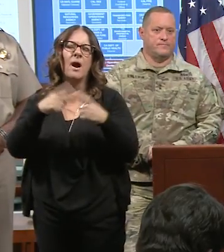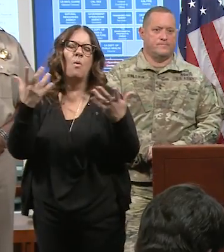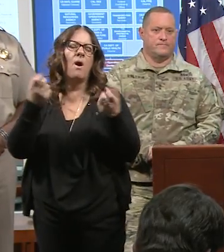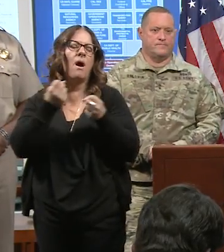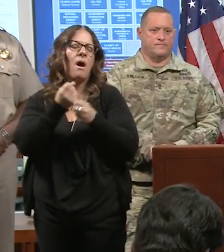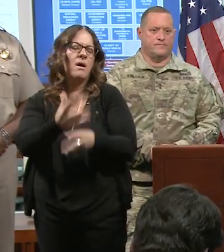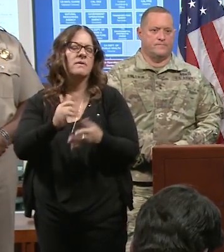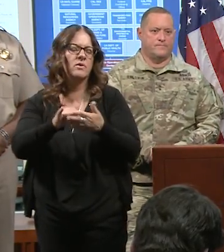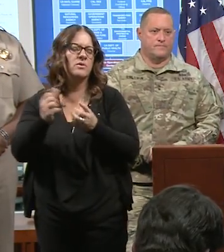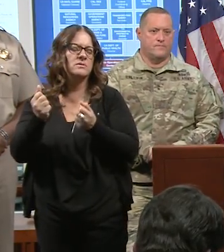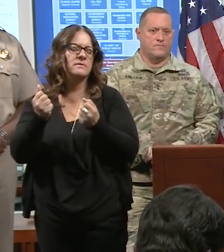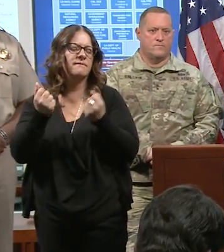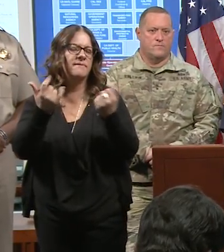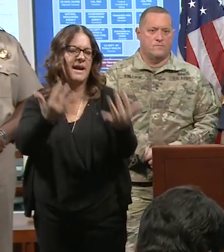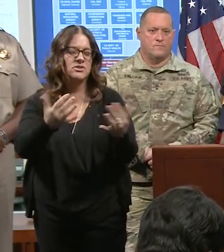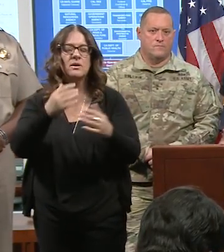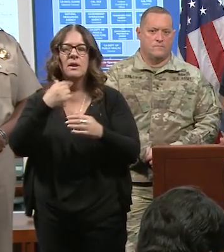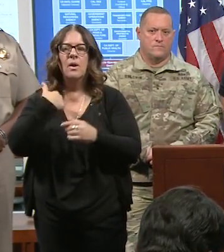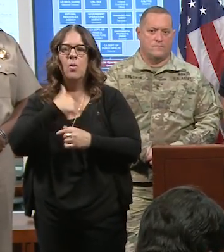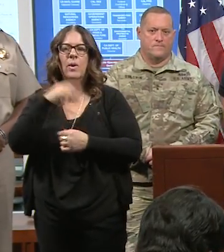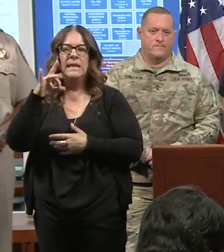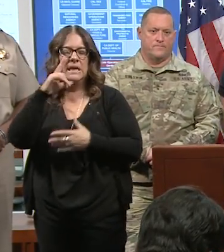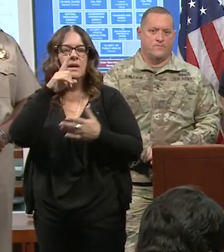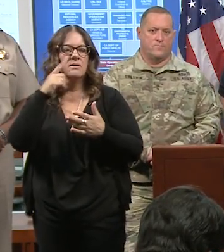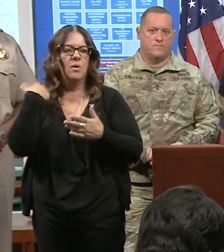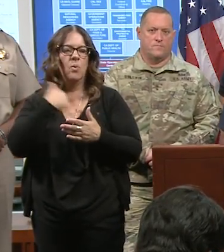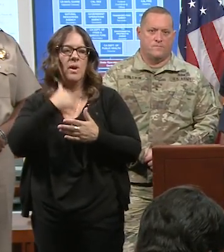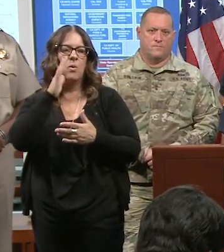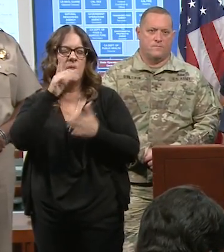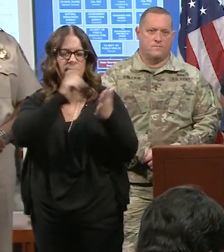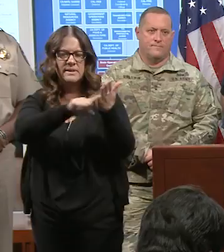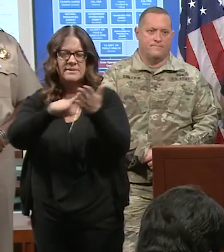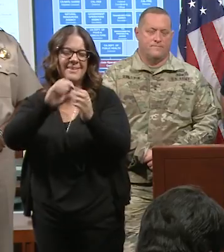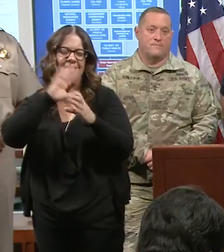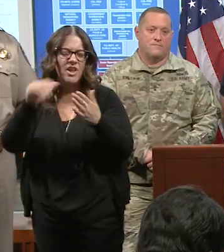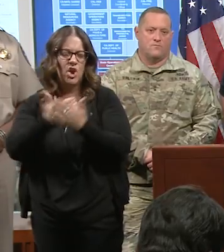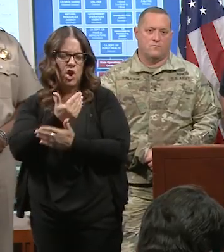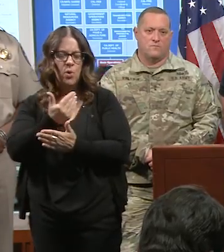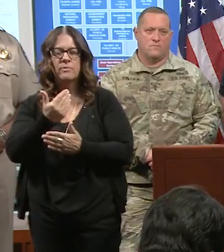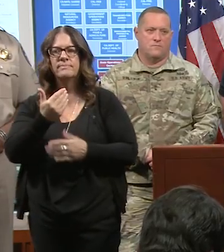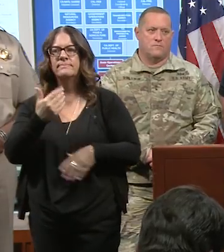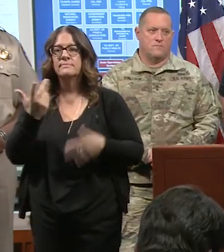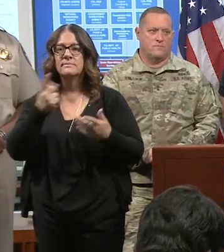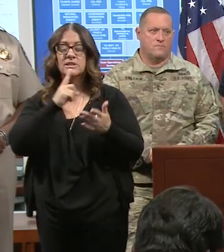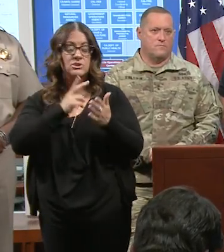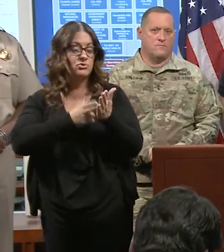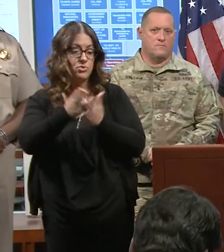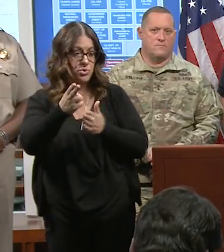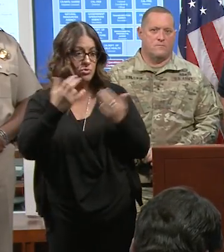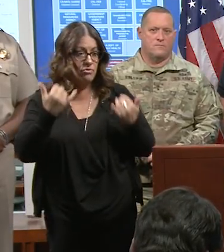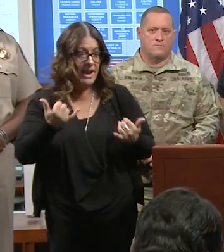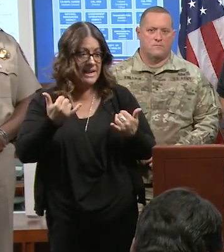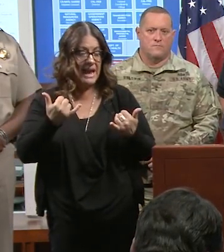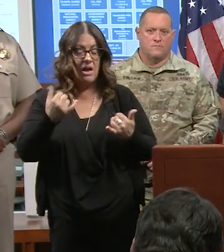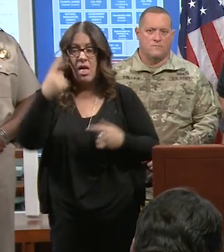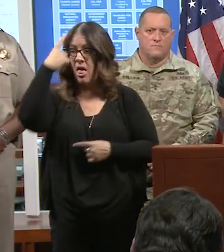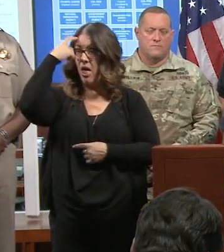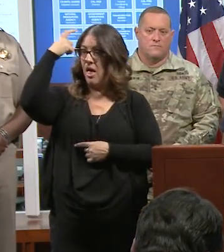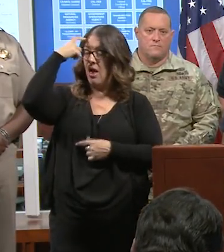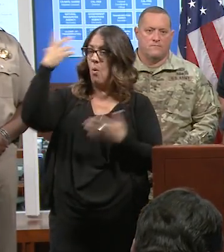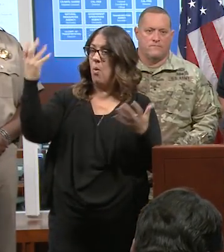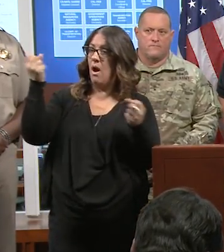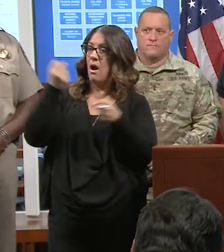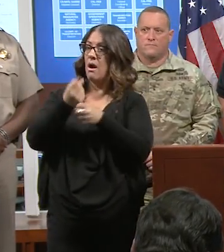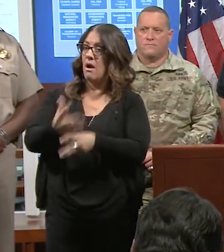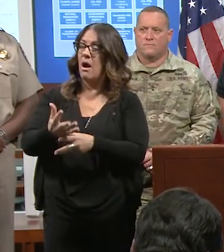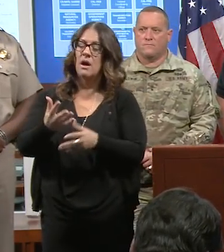fires are under investigation, and you know, this is nothing new. We say this all the time. It's literally the truth. It's, at this point, trying to speculate on any